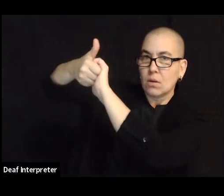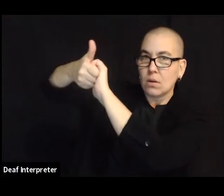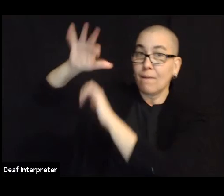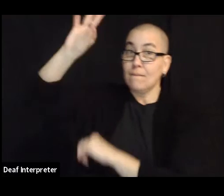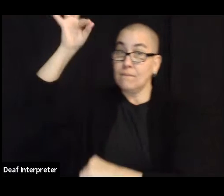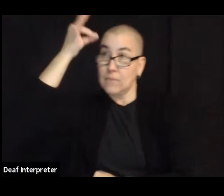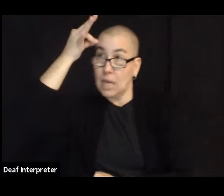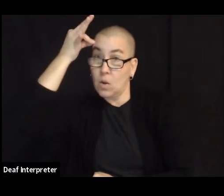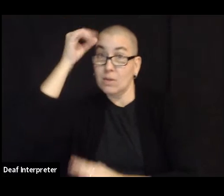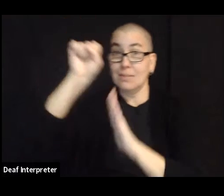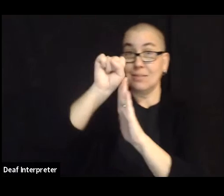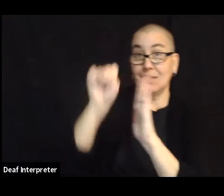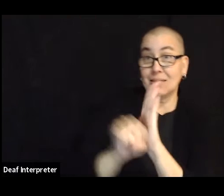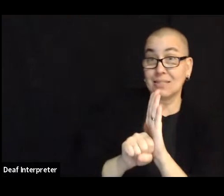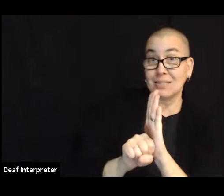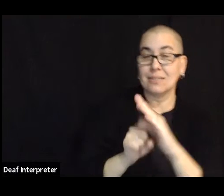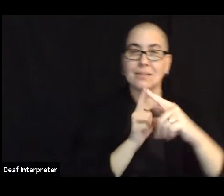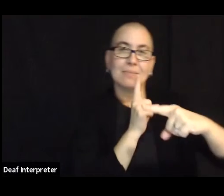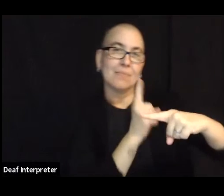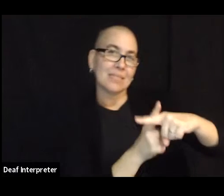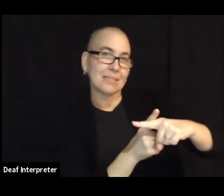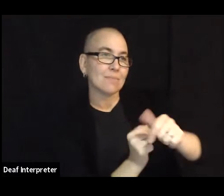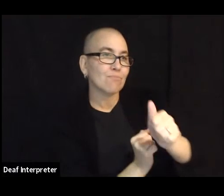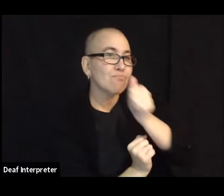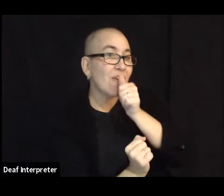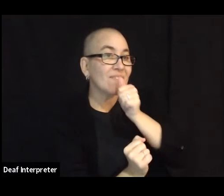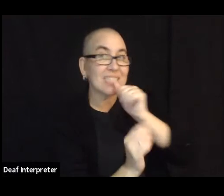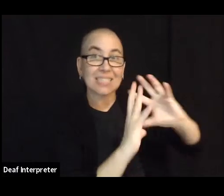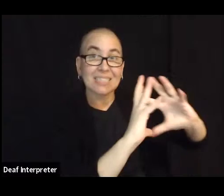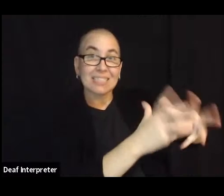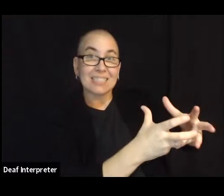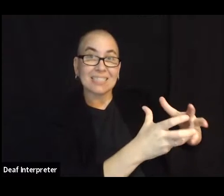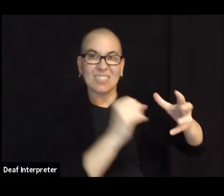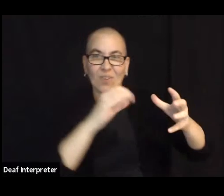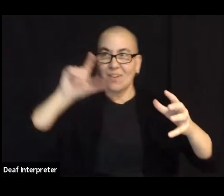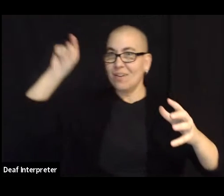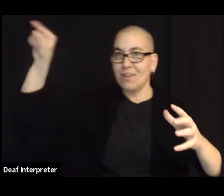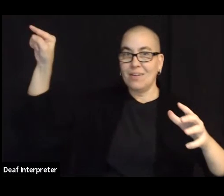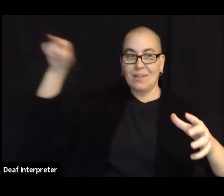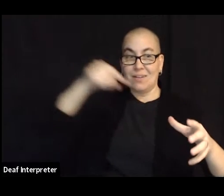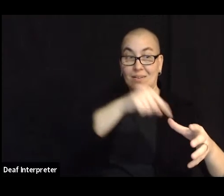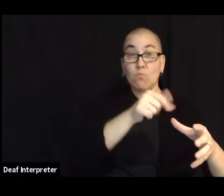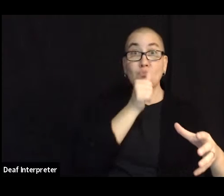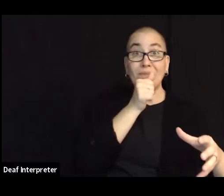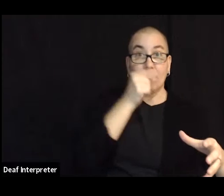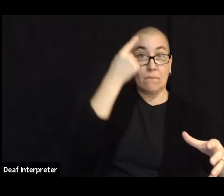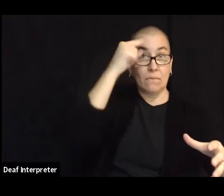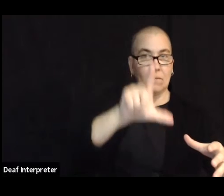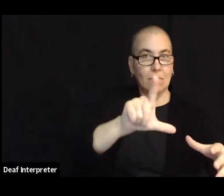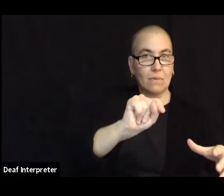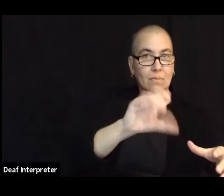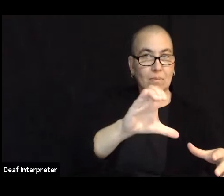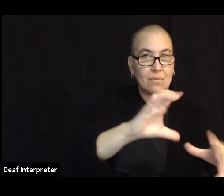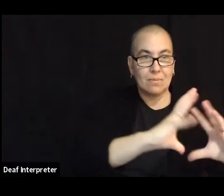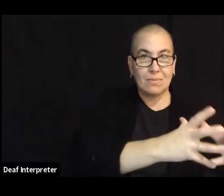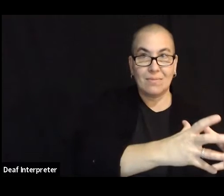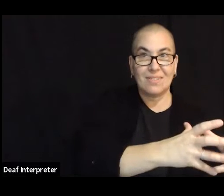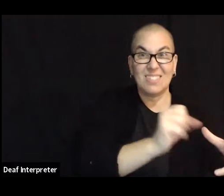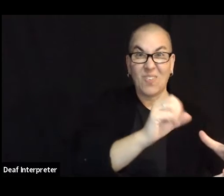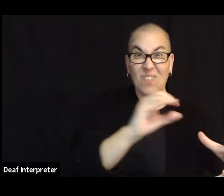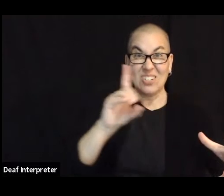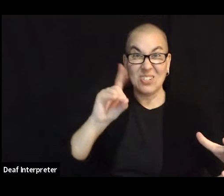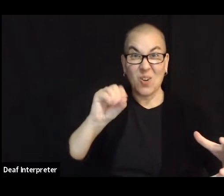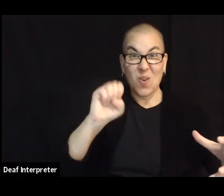to provide vaccinations in long-term care facilities. Vaccine doses for this program are provided from the state